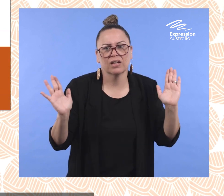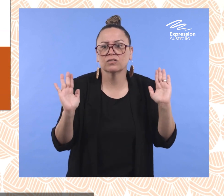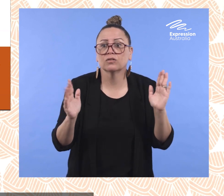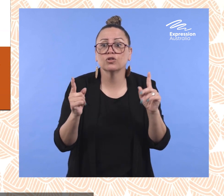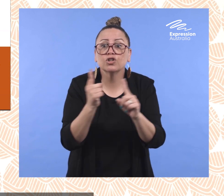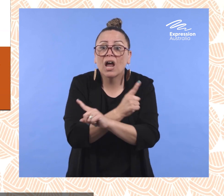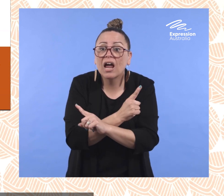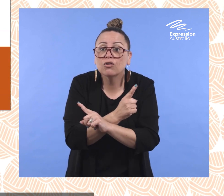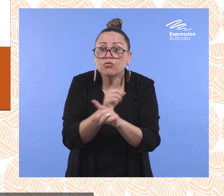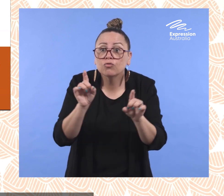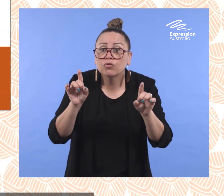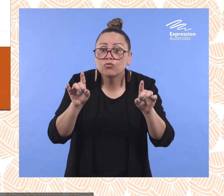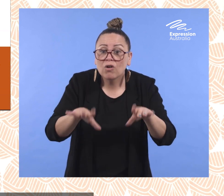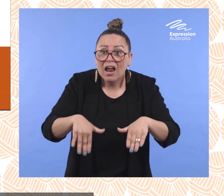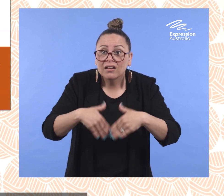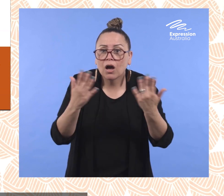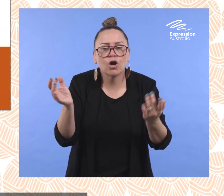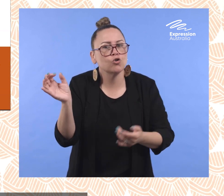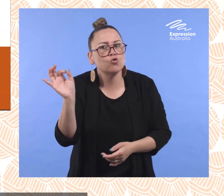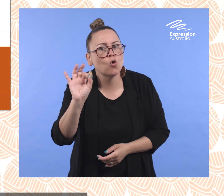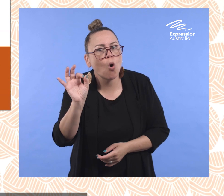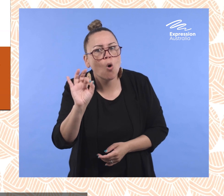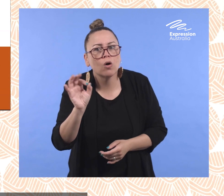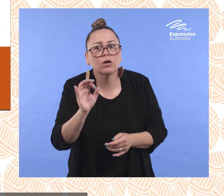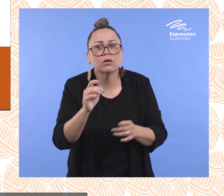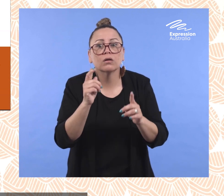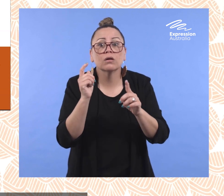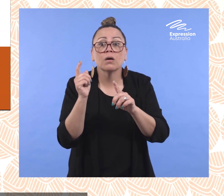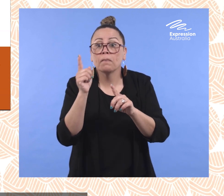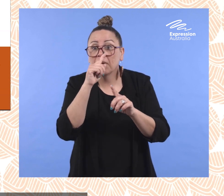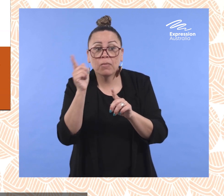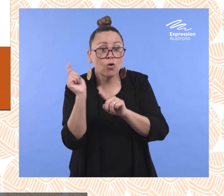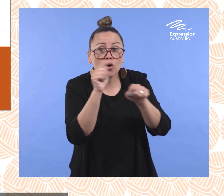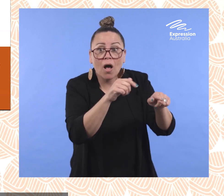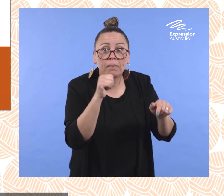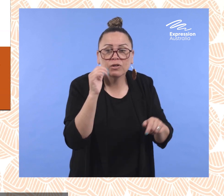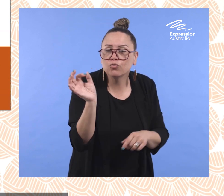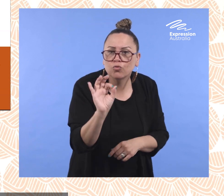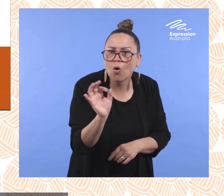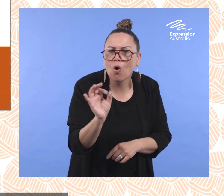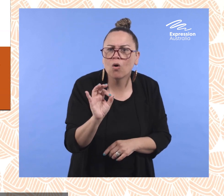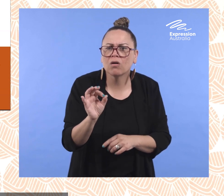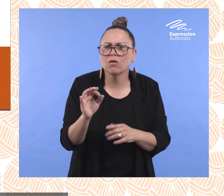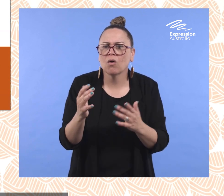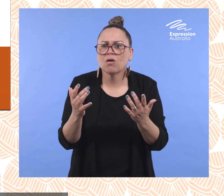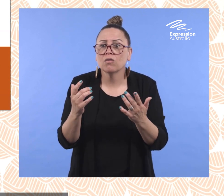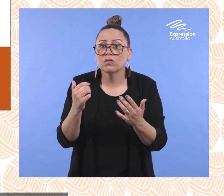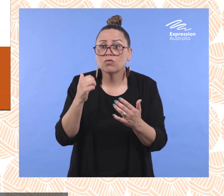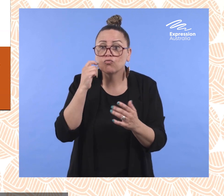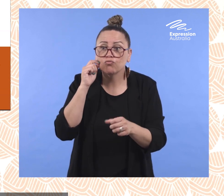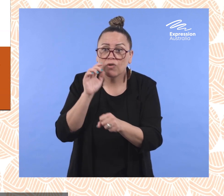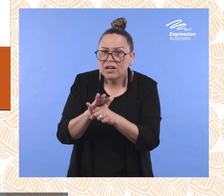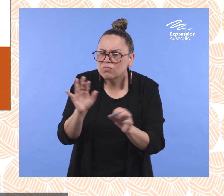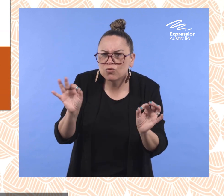or charging people to go to the beach or proving that Australia isn't racist. Don't get lost in the weeds.